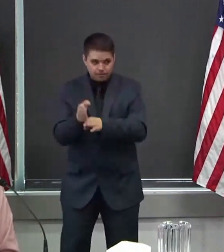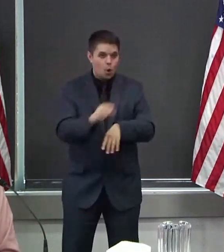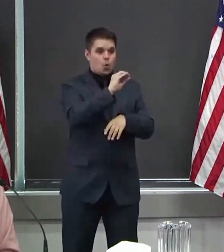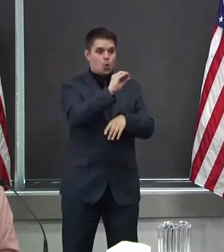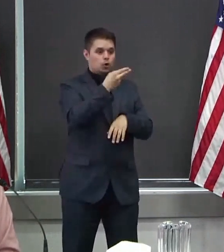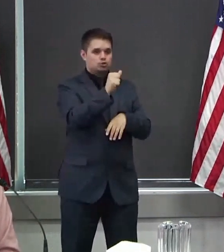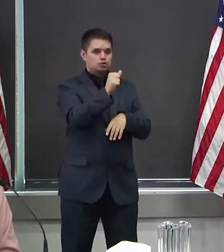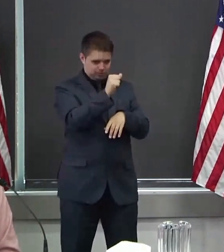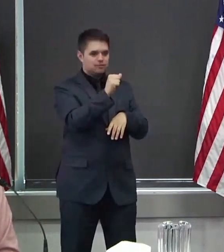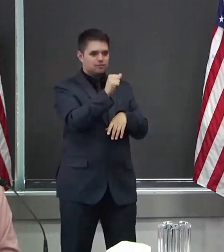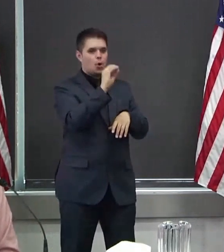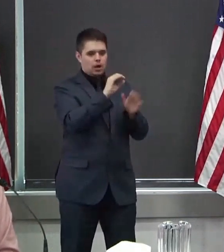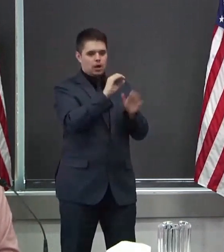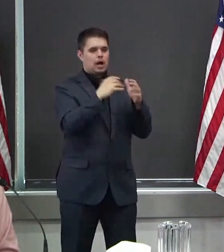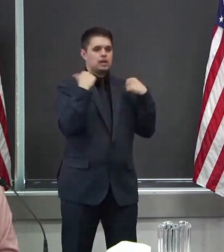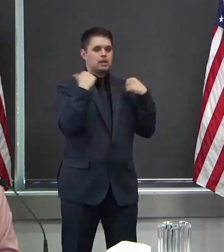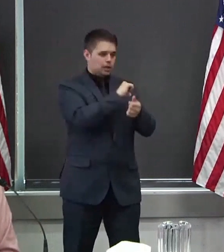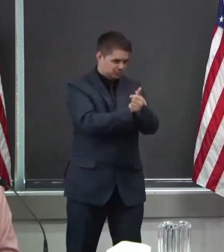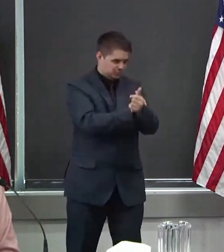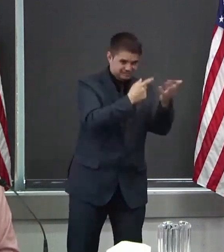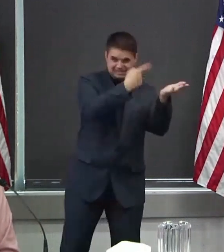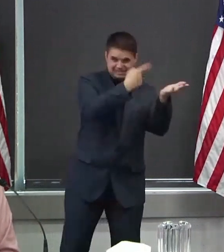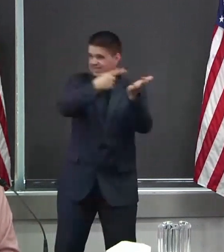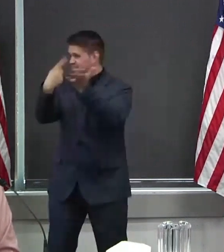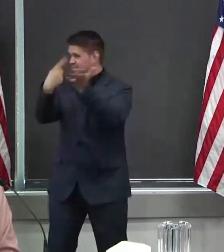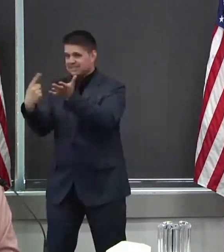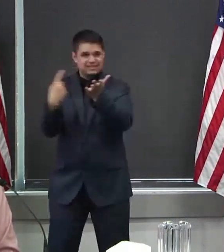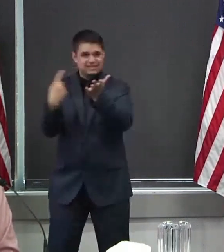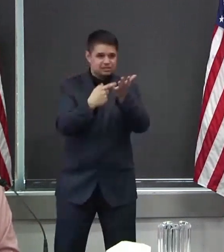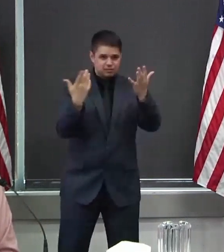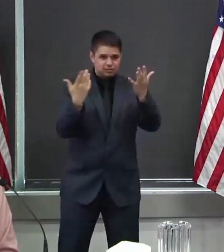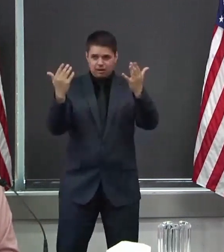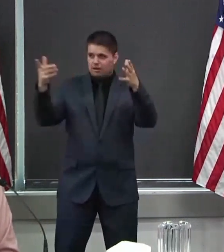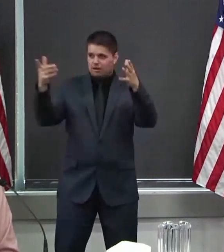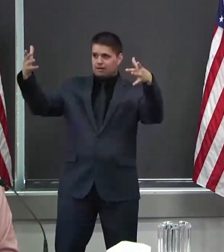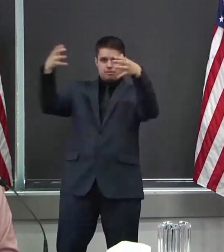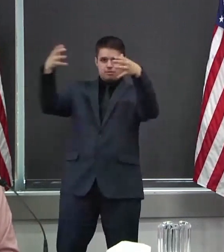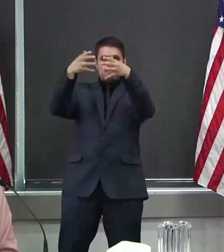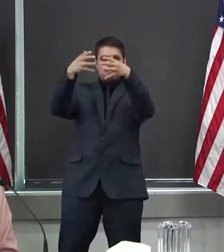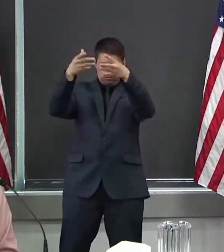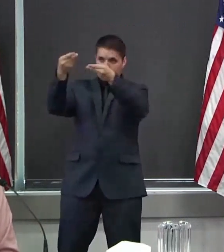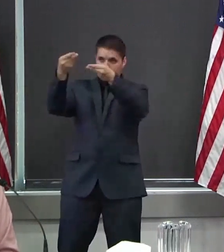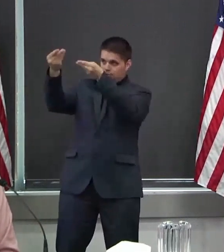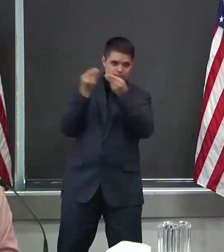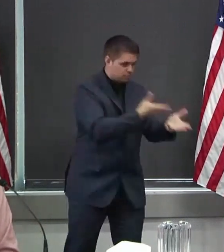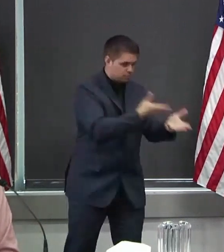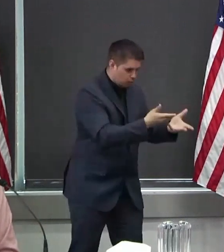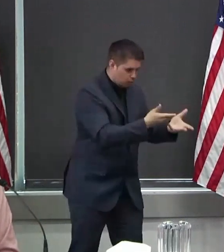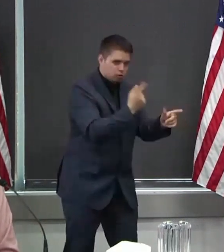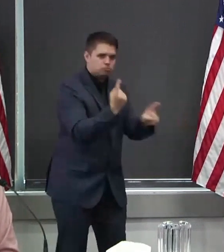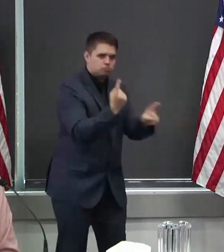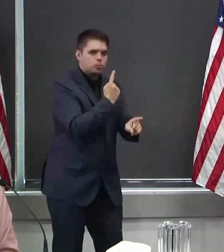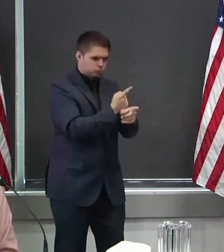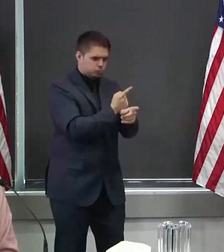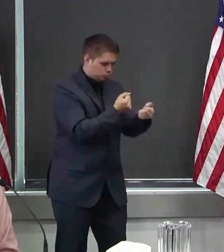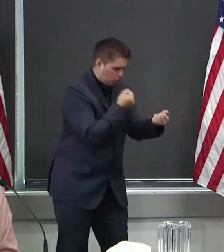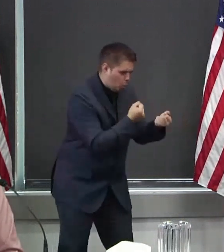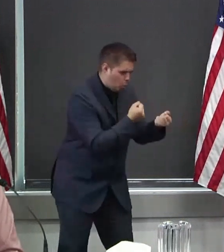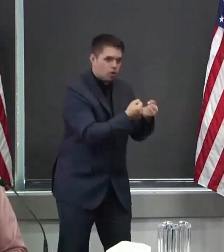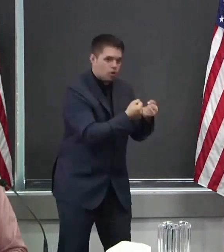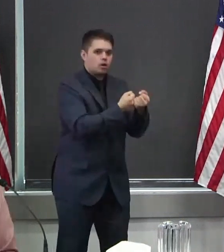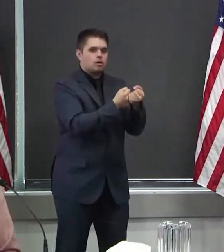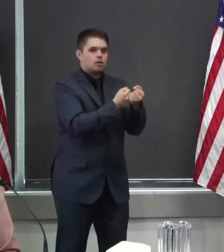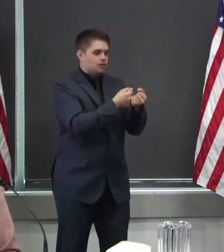together to make sure that we are providing the appropriate level of